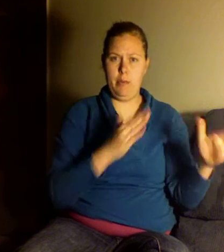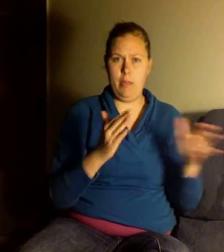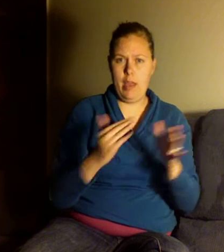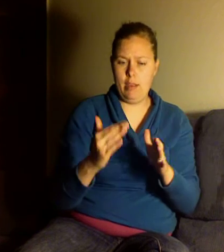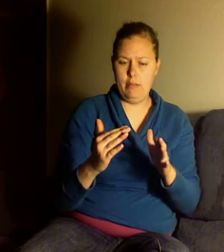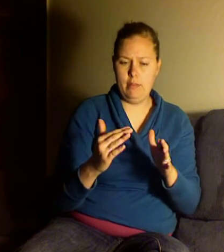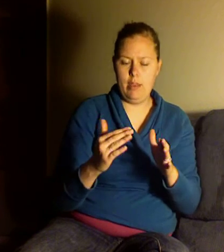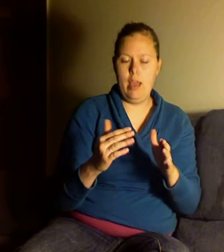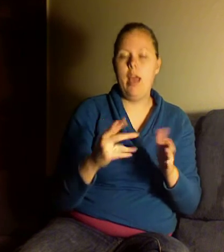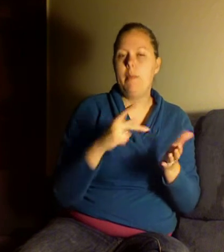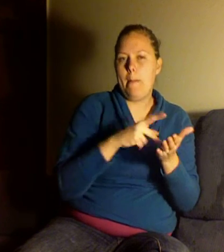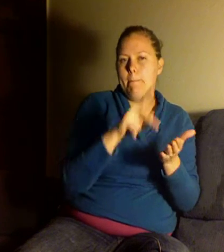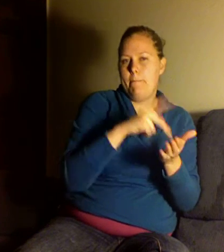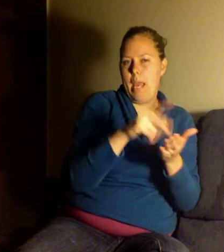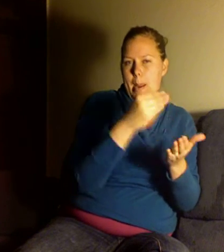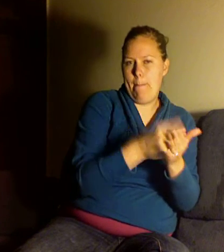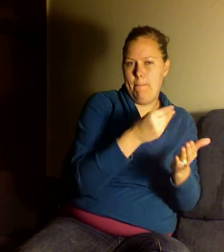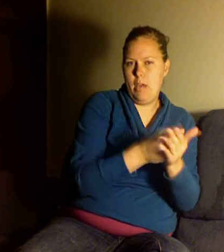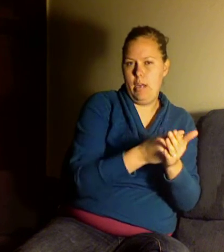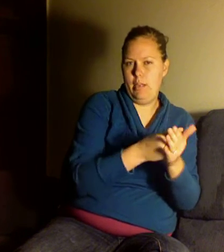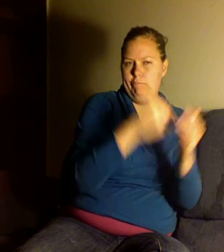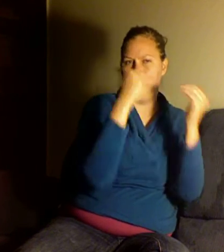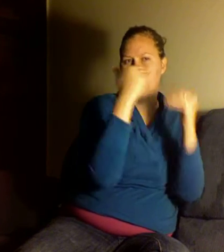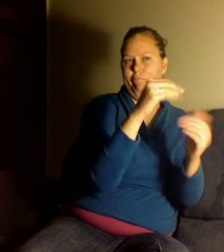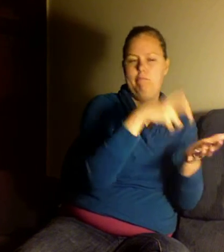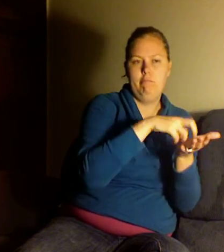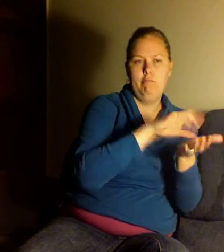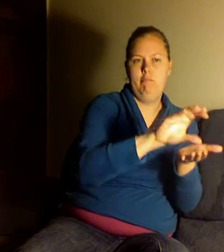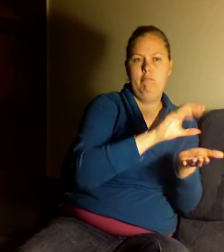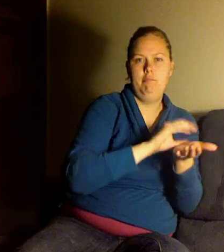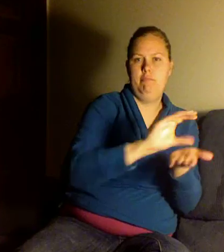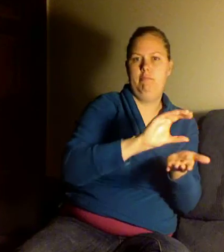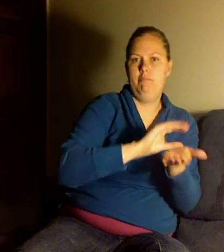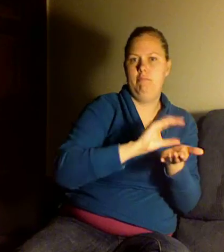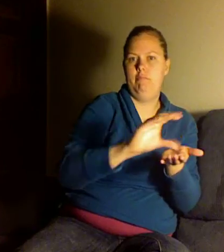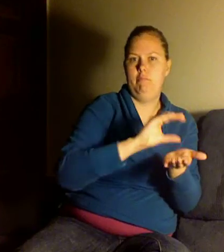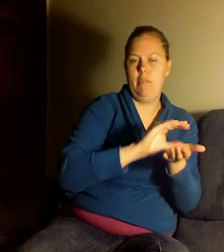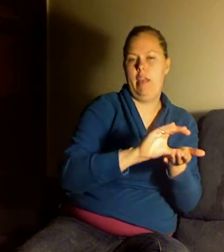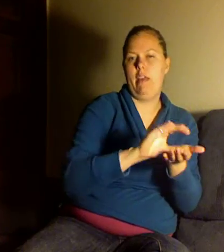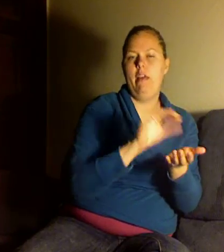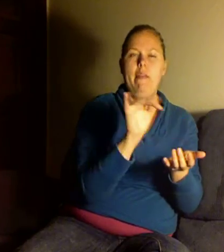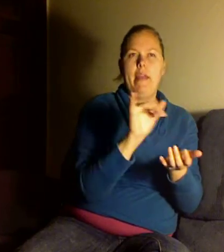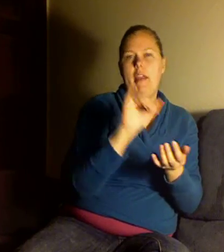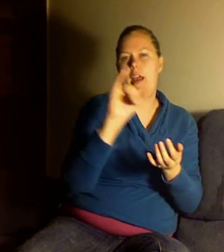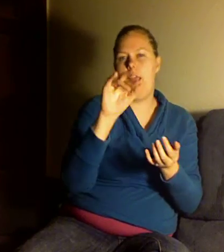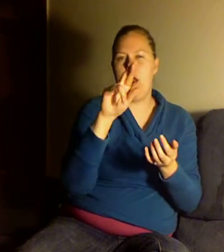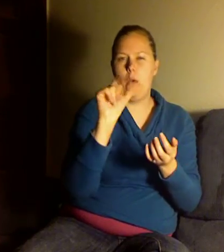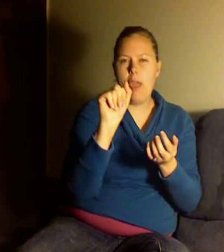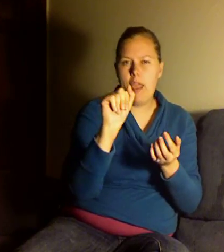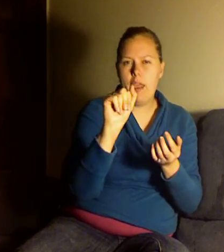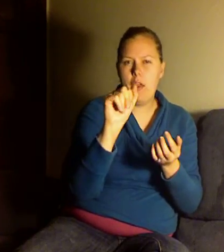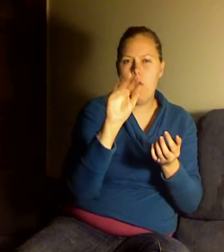into some account someplace. And so this would be the case of an IRA or a 401k. And so this is an